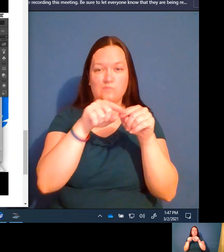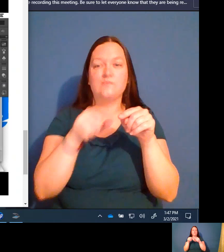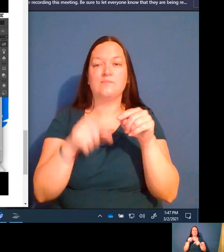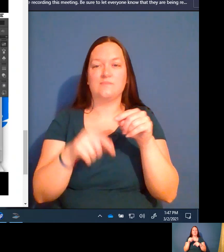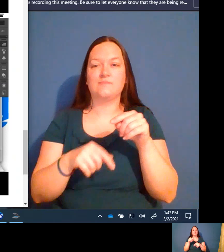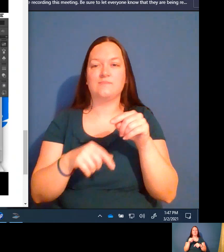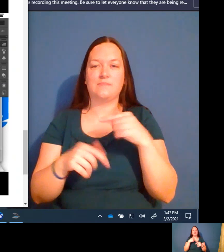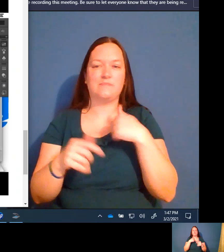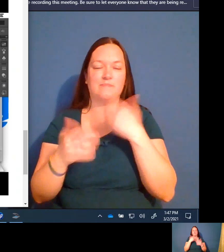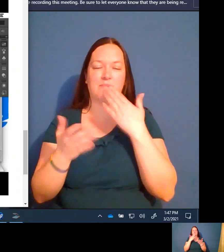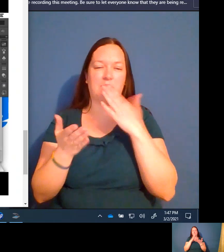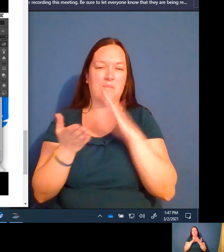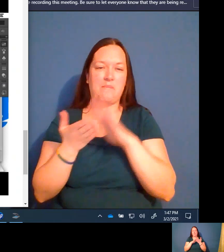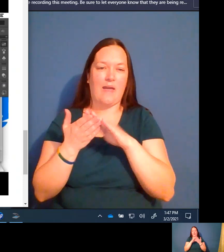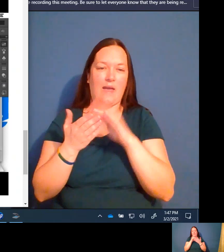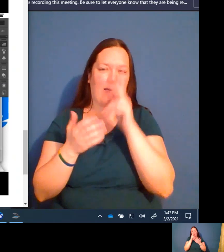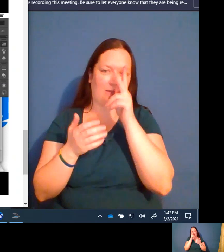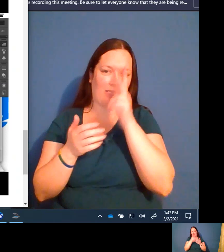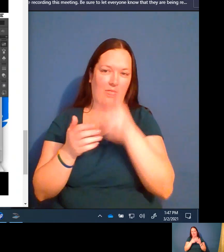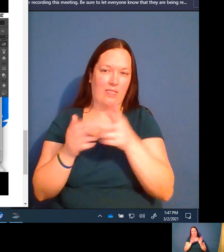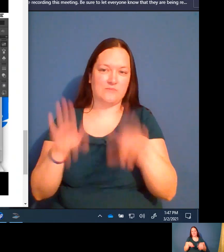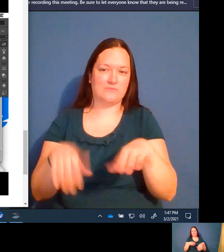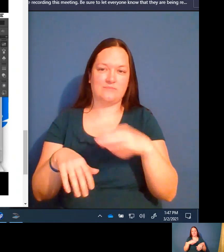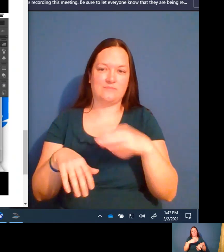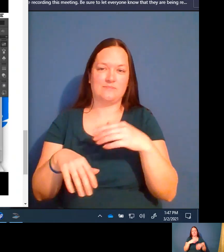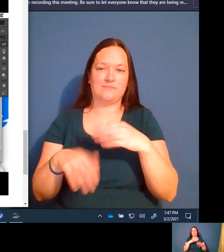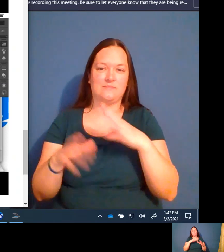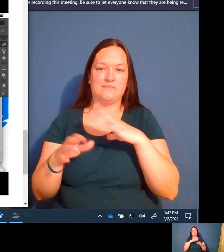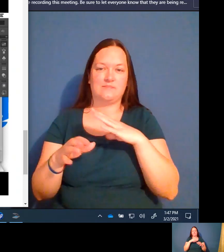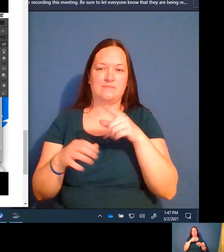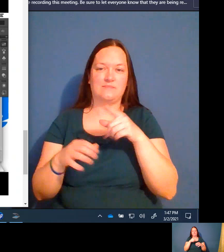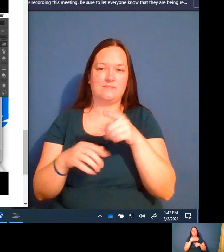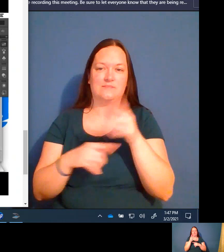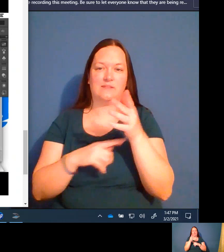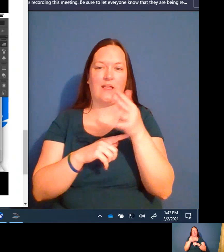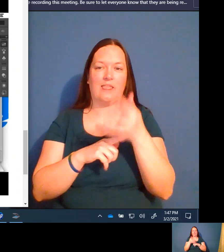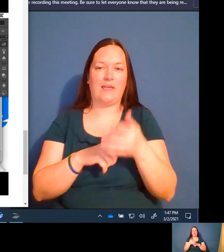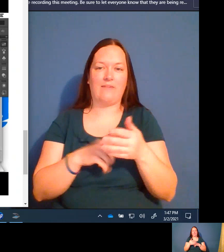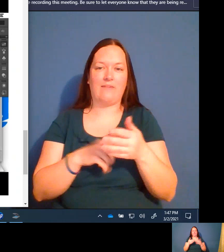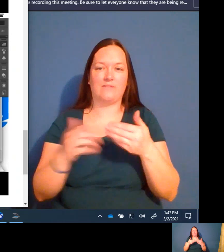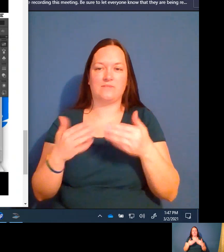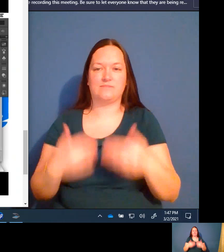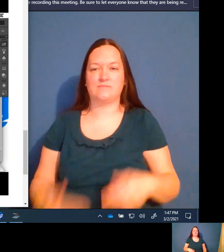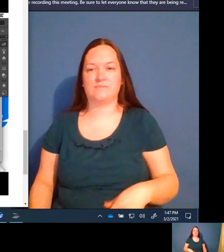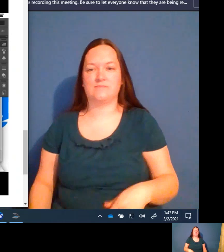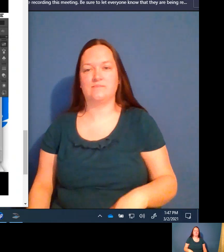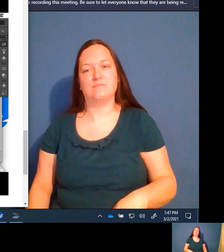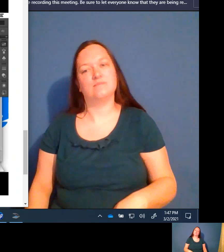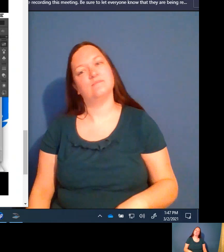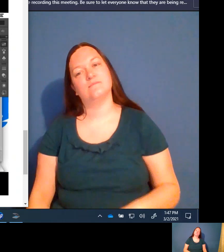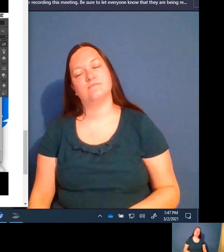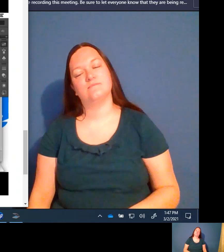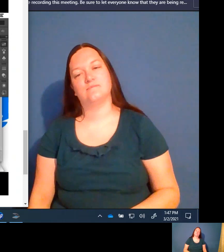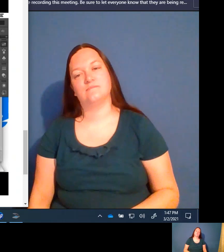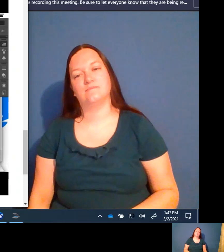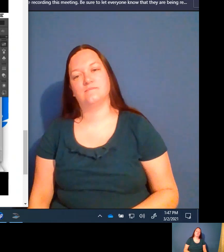I know that's a bad tracing, but I'm just going to keep on going. It's a leaf, so it really doesn't matter.